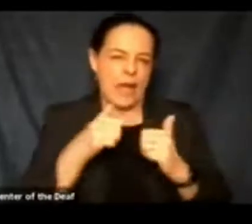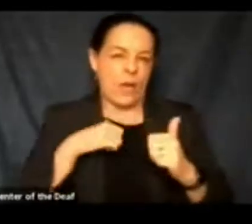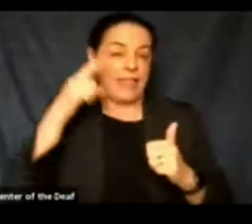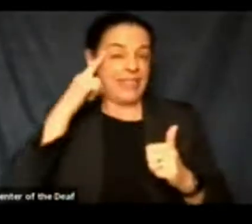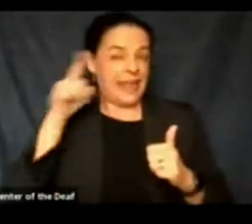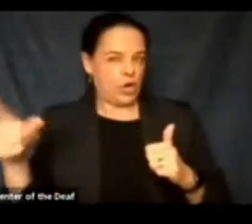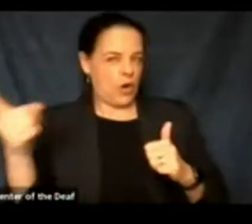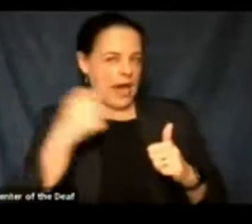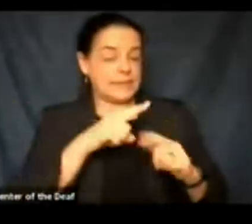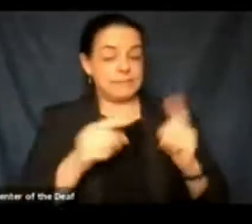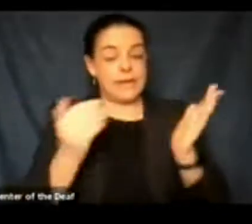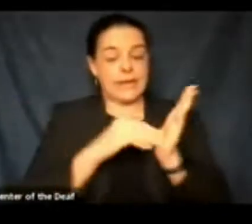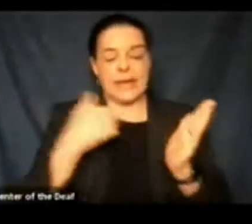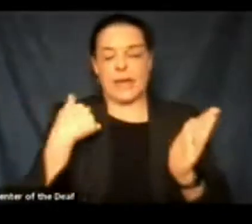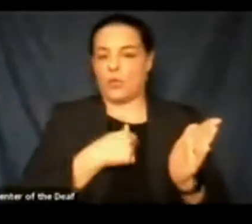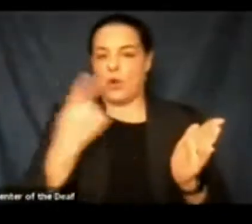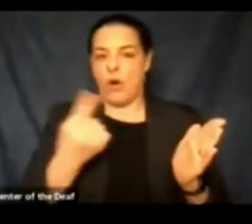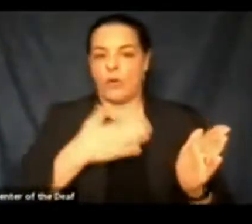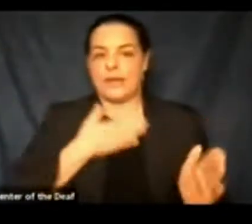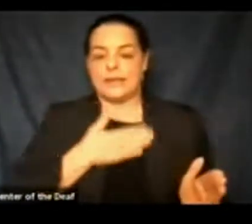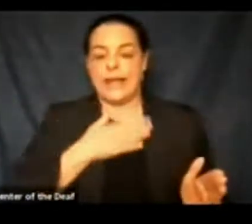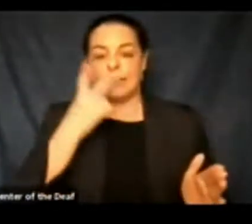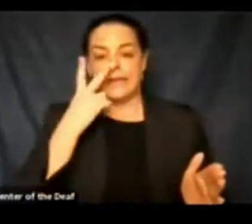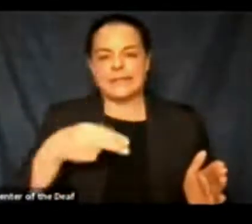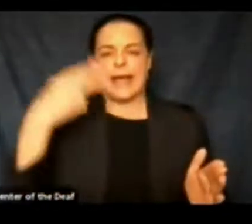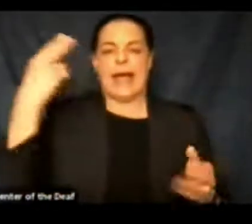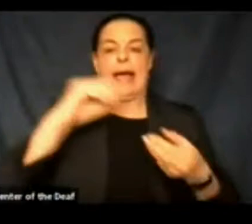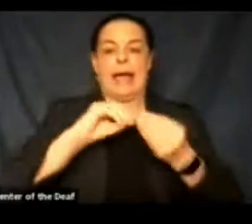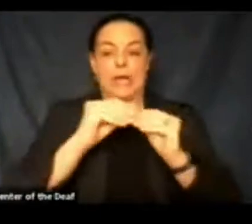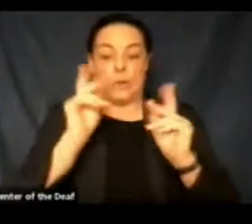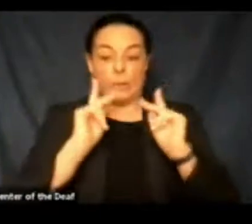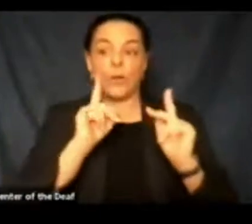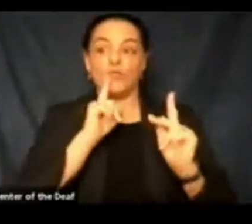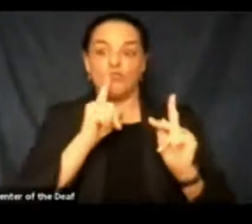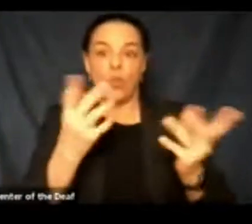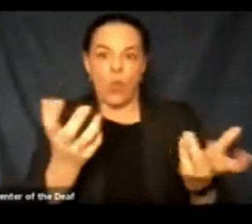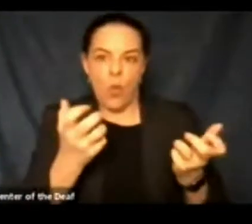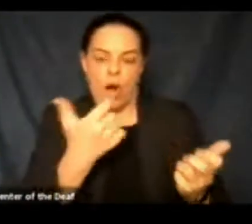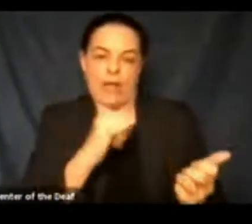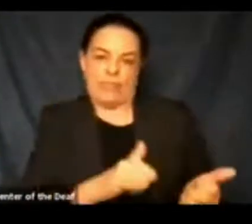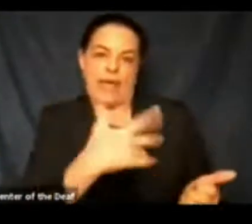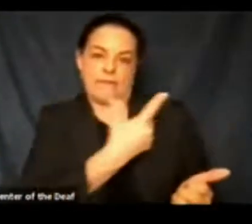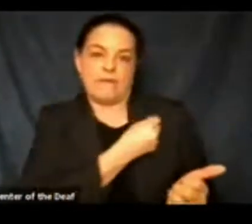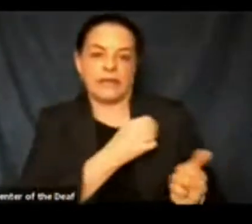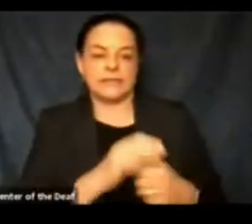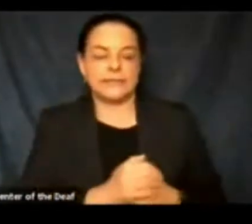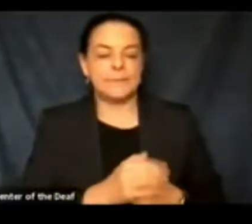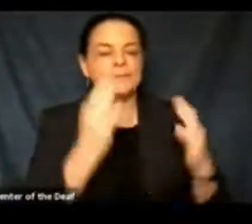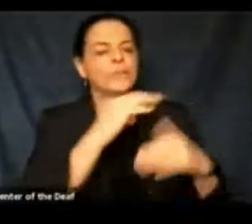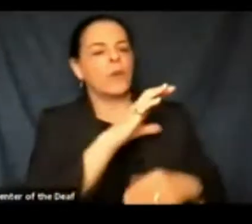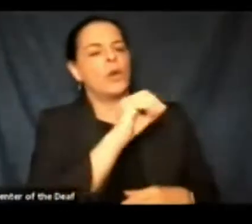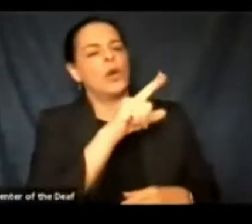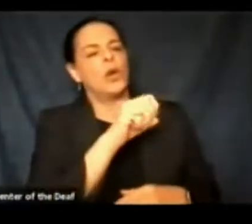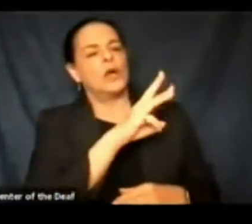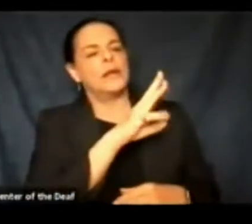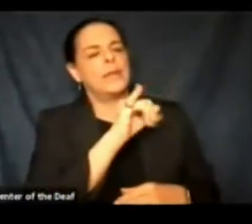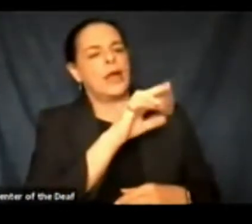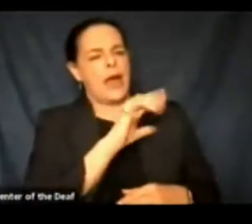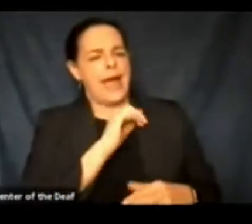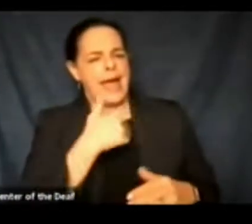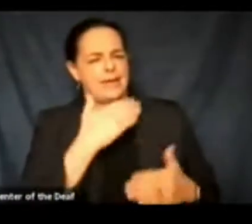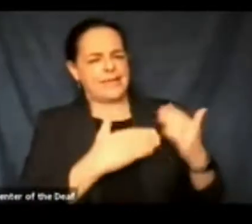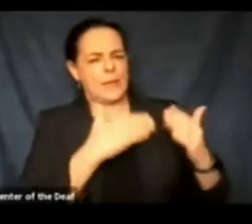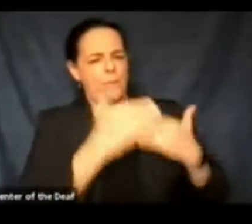But again, we're always happy to see the high number of folks that are wanting the vaccine. From Cole with WBIR, it says he has some